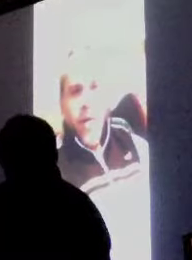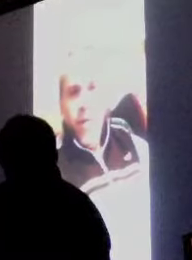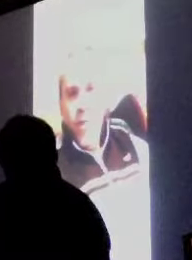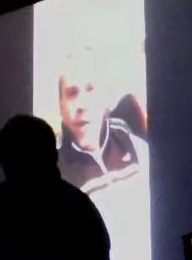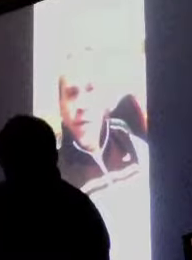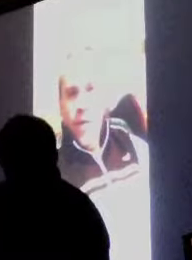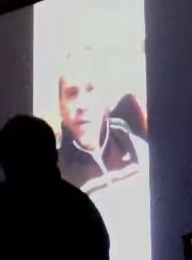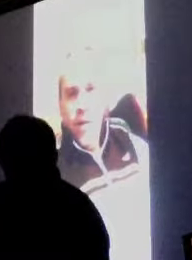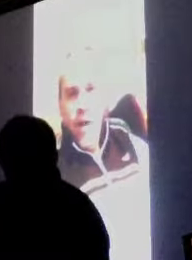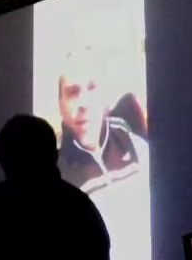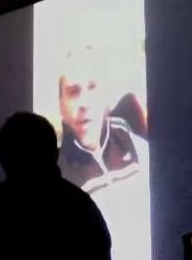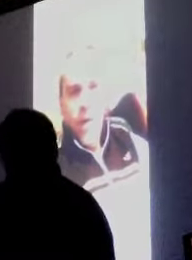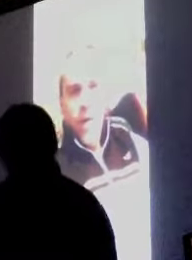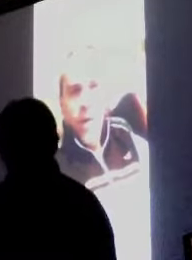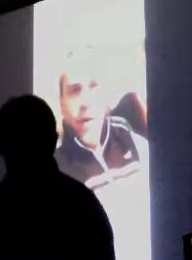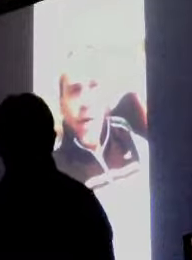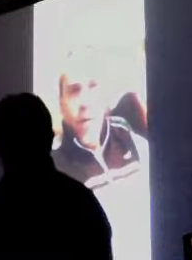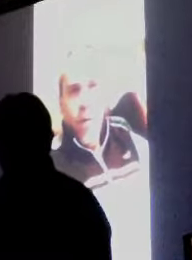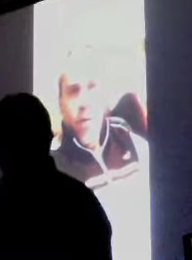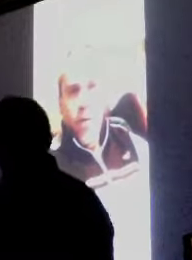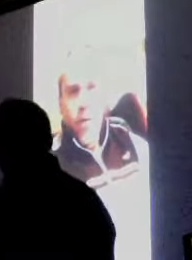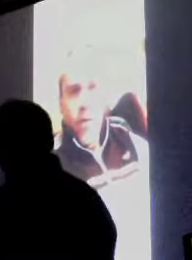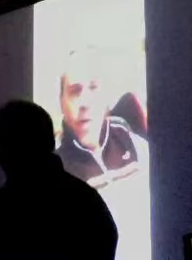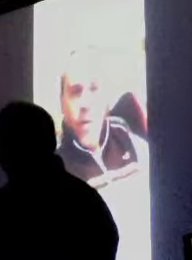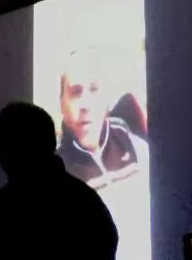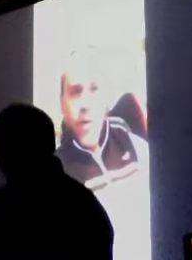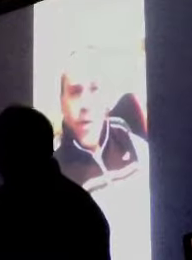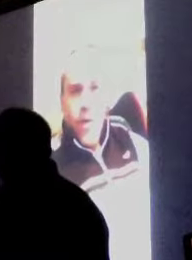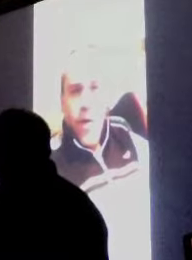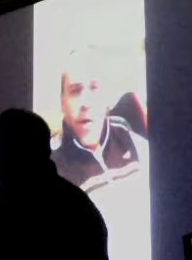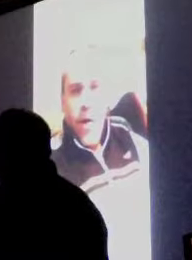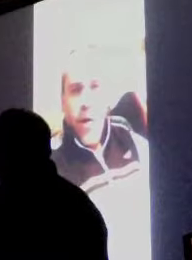me in certain places. It got me networked with certain people.